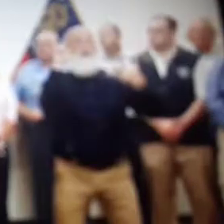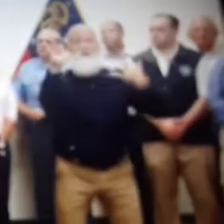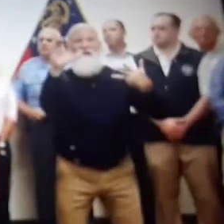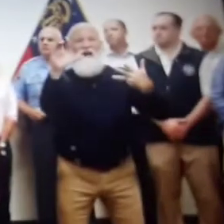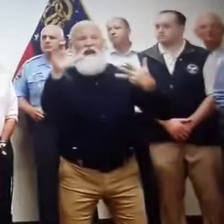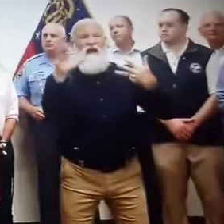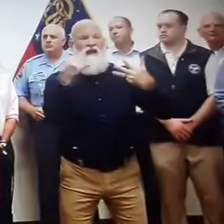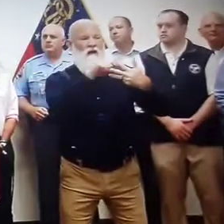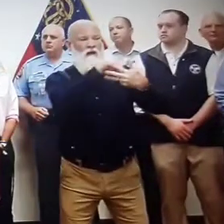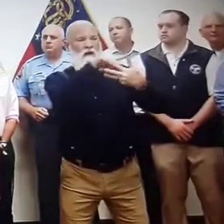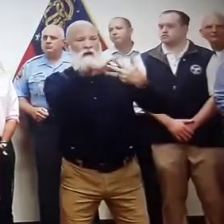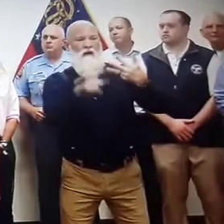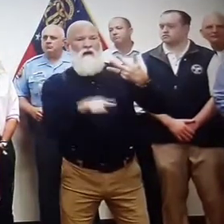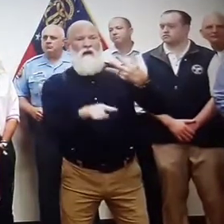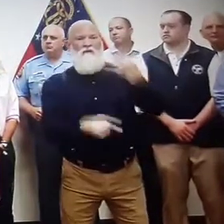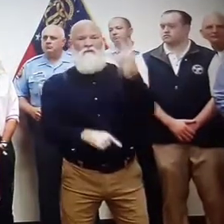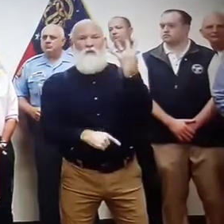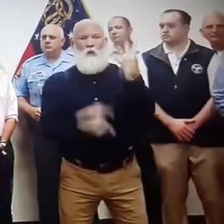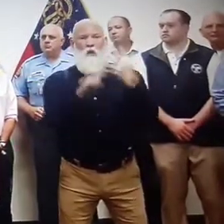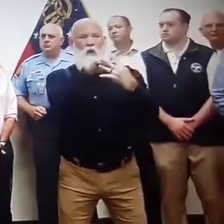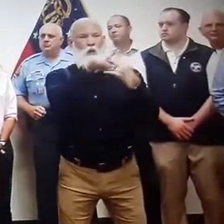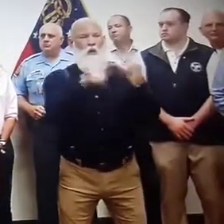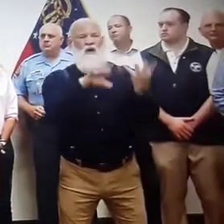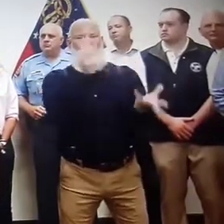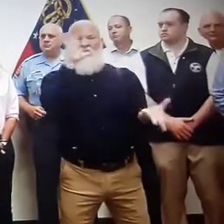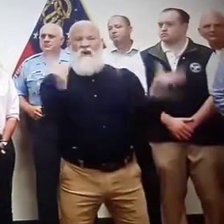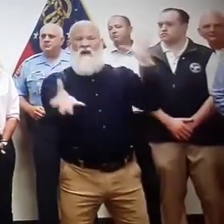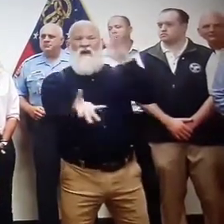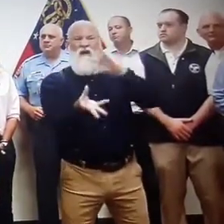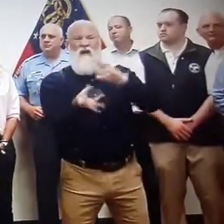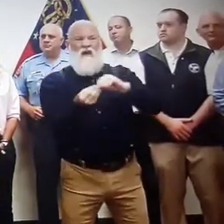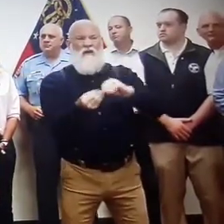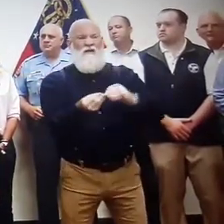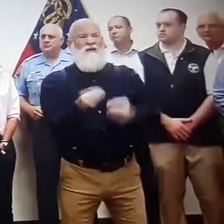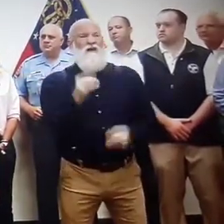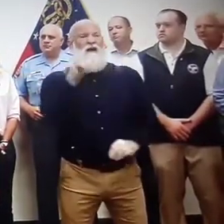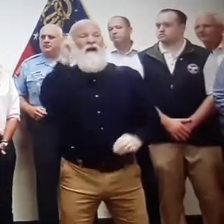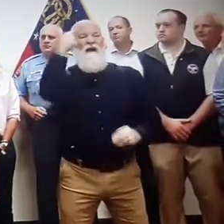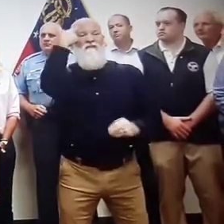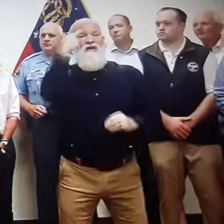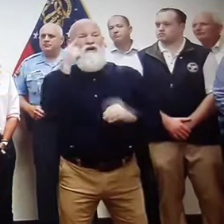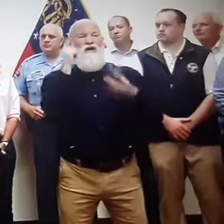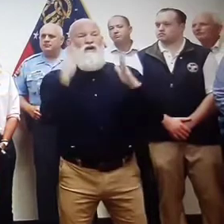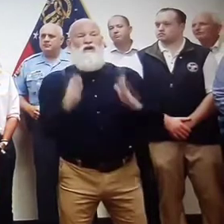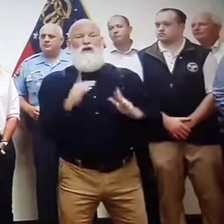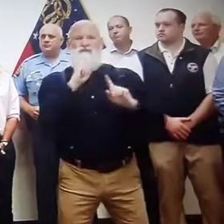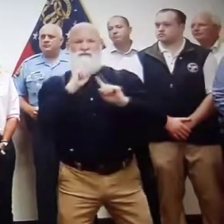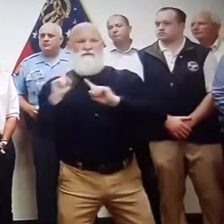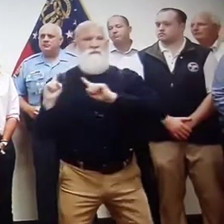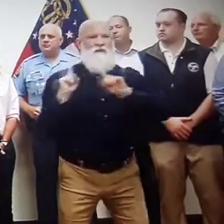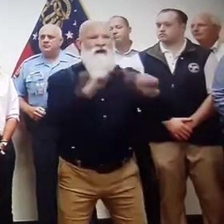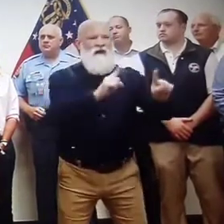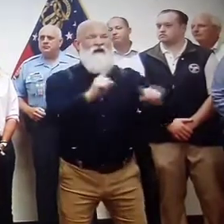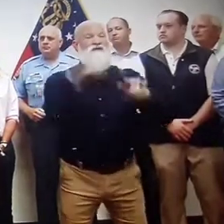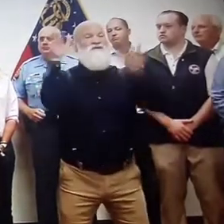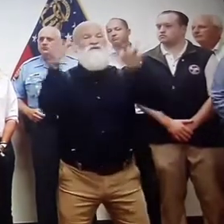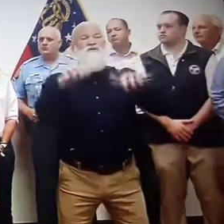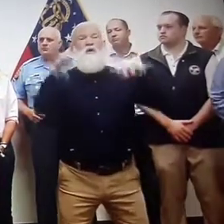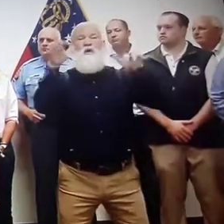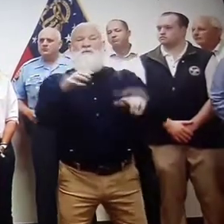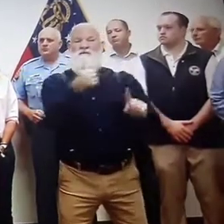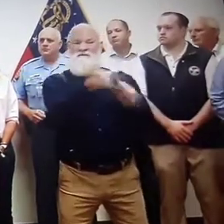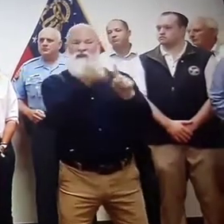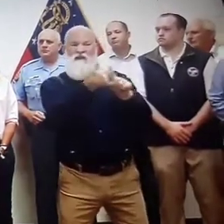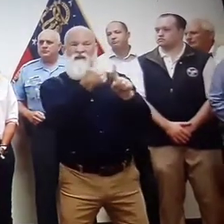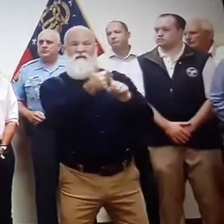government response. A whole of government response. Storms okay. like this are locally executed, state managed, and federally